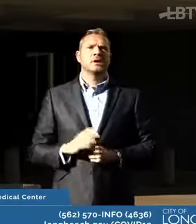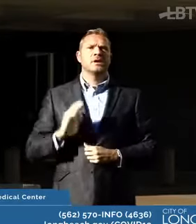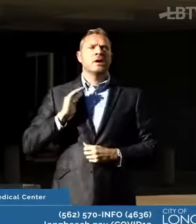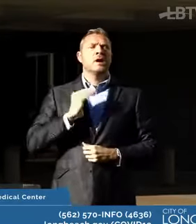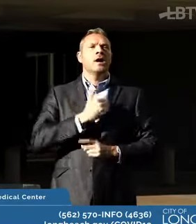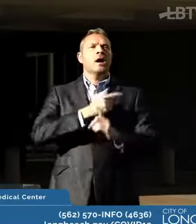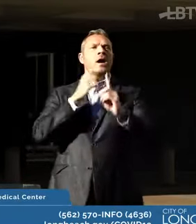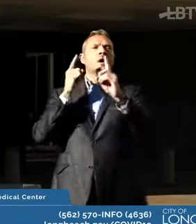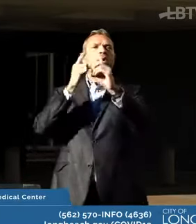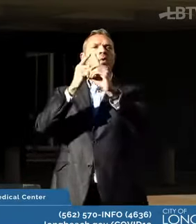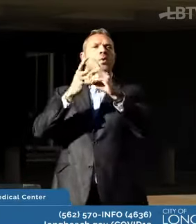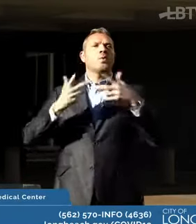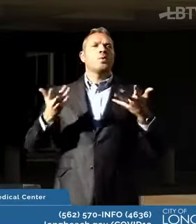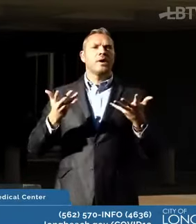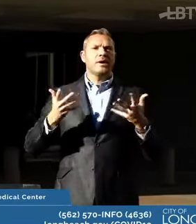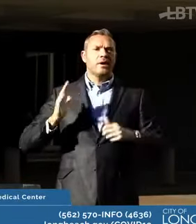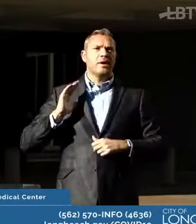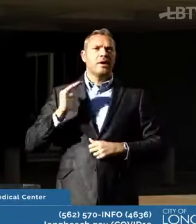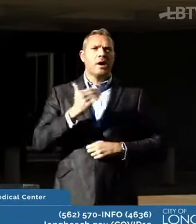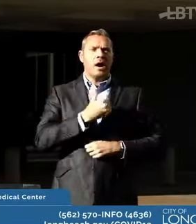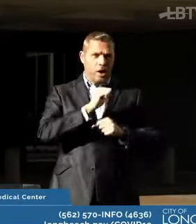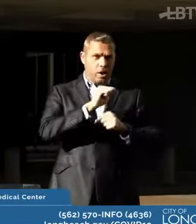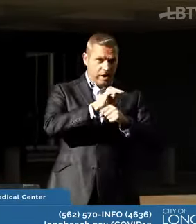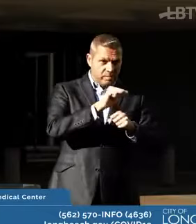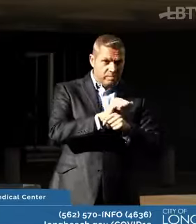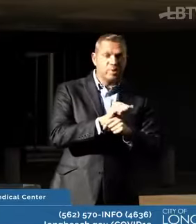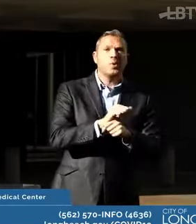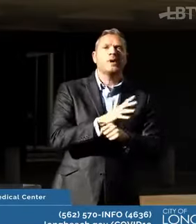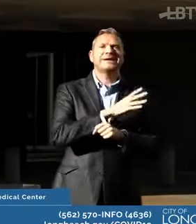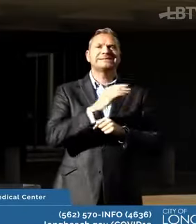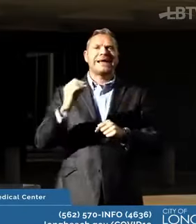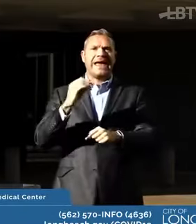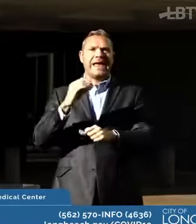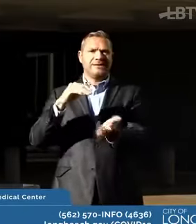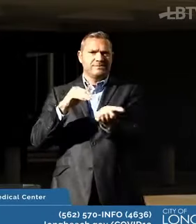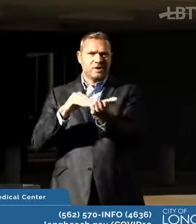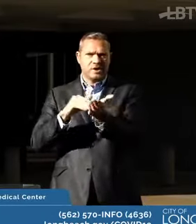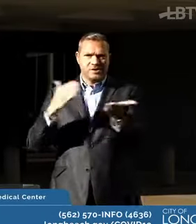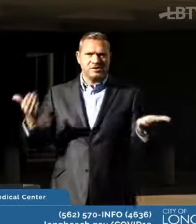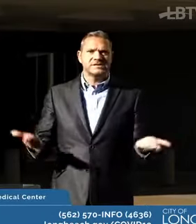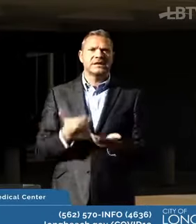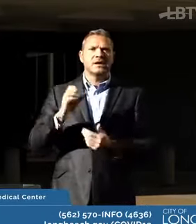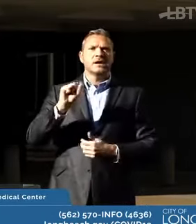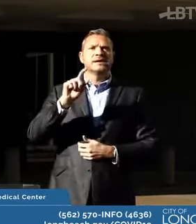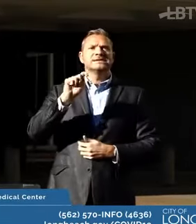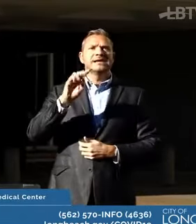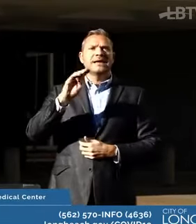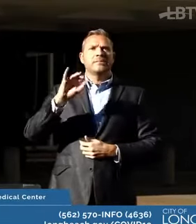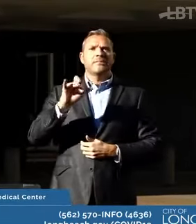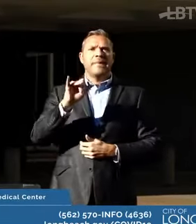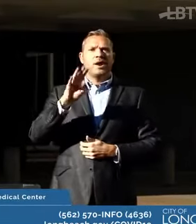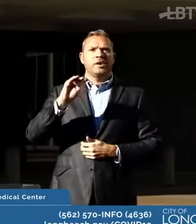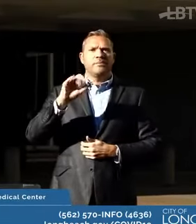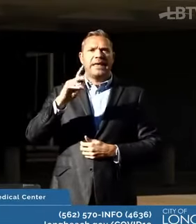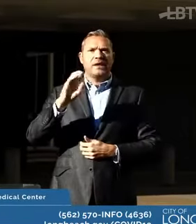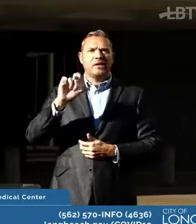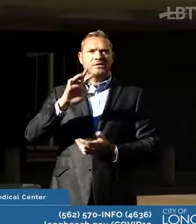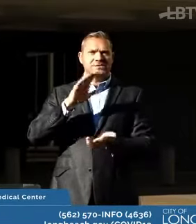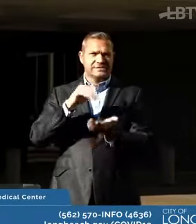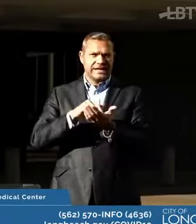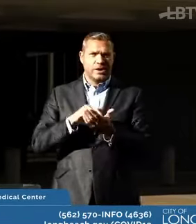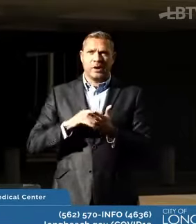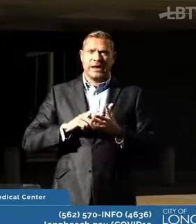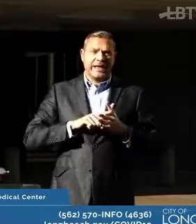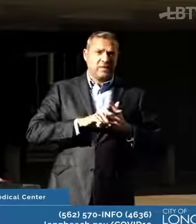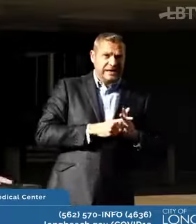have all of our employees and physicians at St. Mary Medical Center vaccinated by the end of January or the beginning